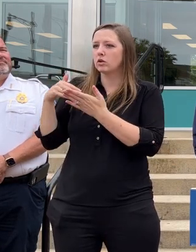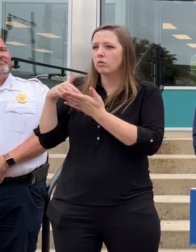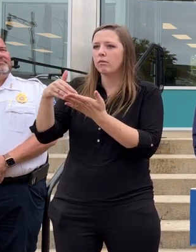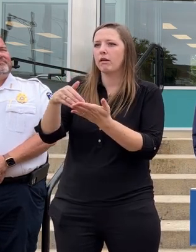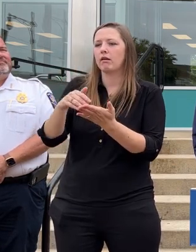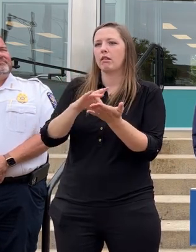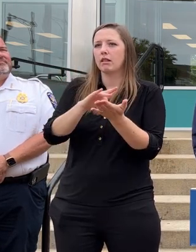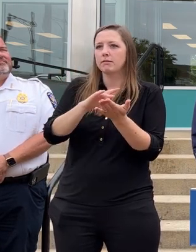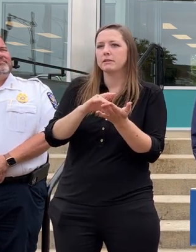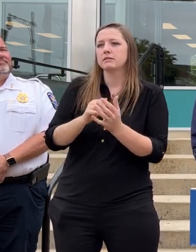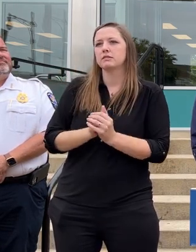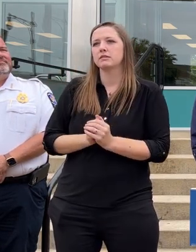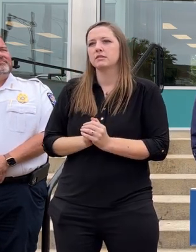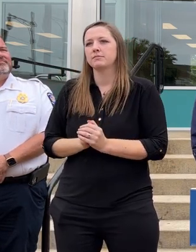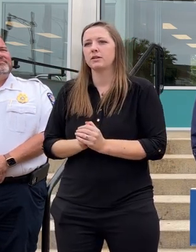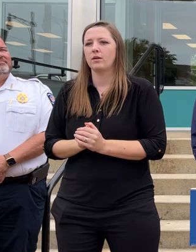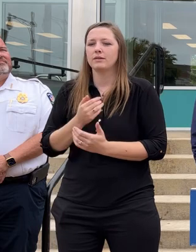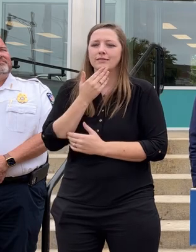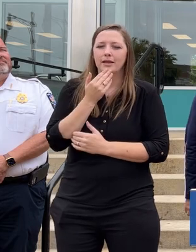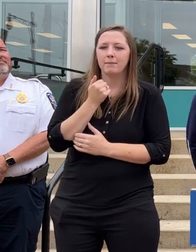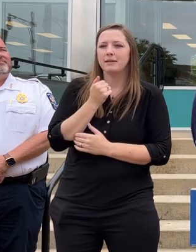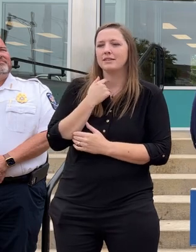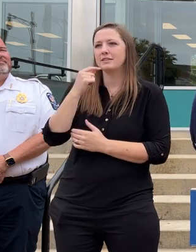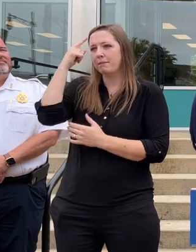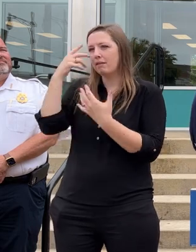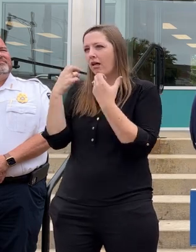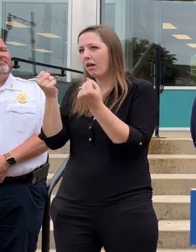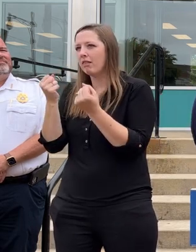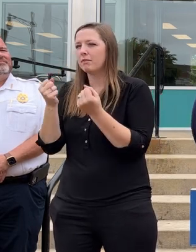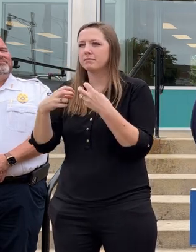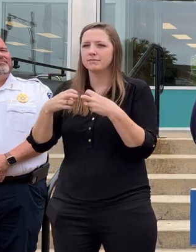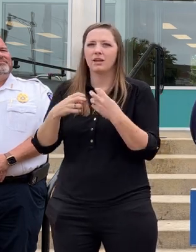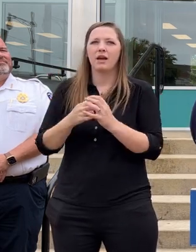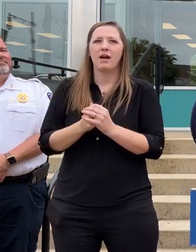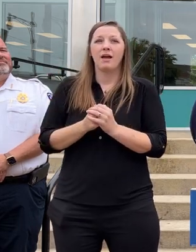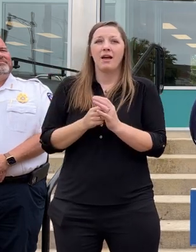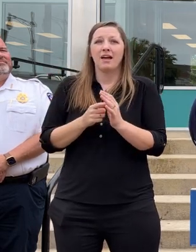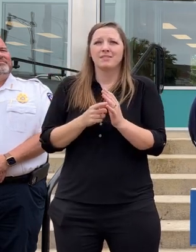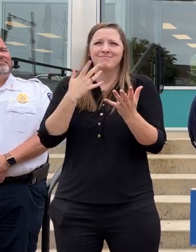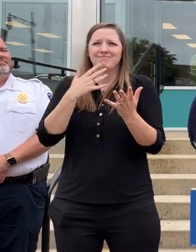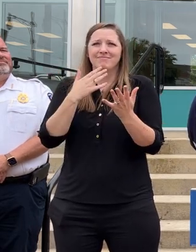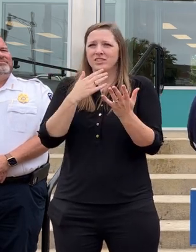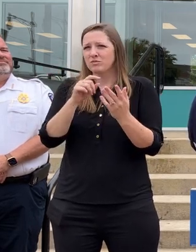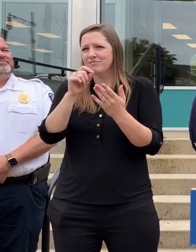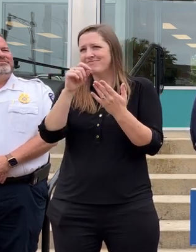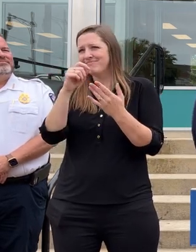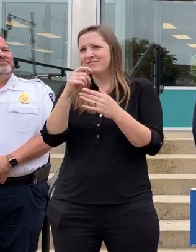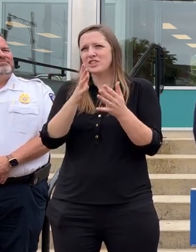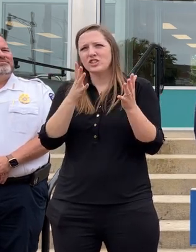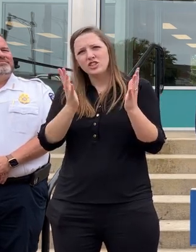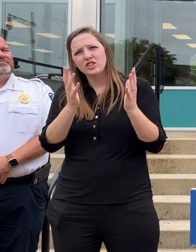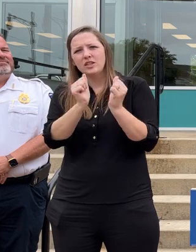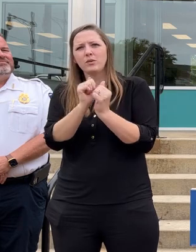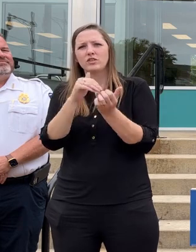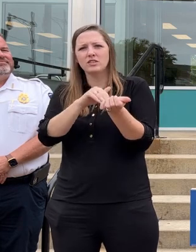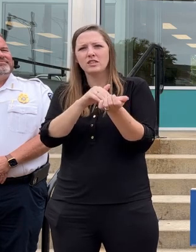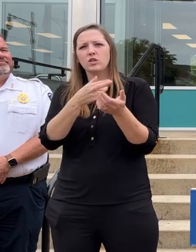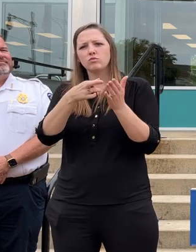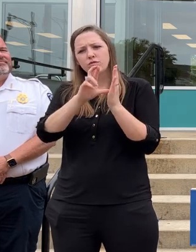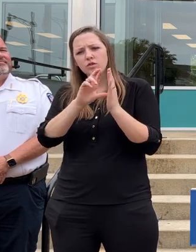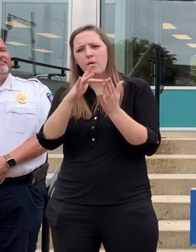diabetes, substance use disorder, high blood pressure, or mental health conditions, you should check with your prescriber at least once a year to review your medication